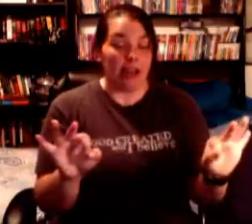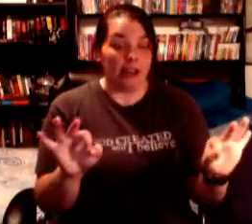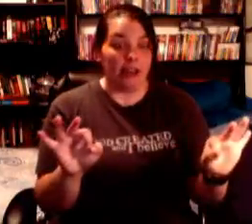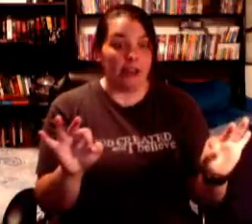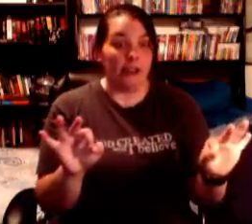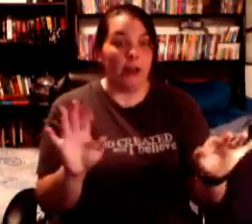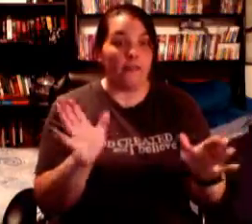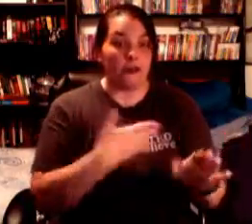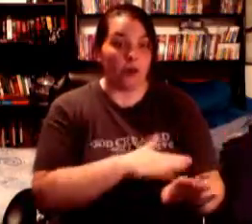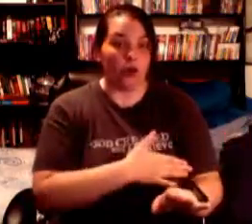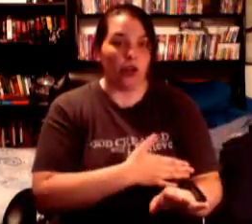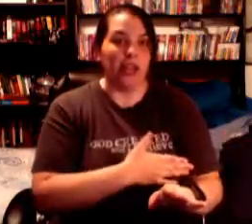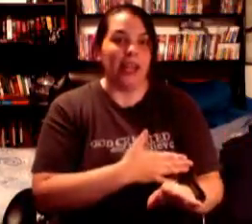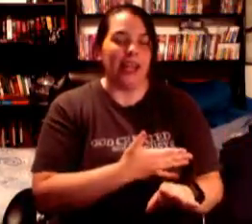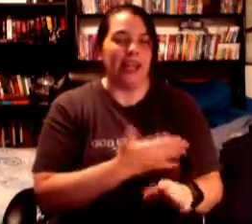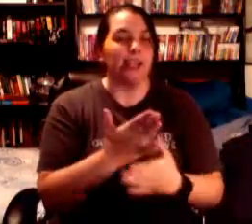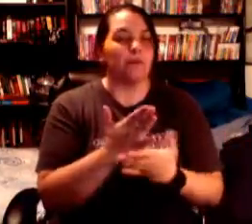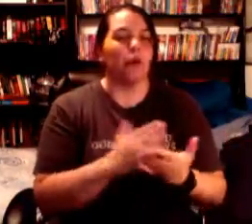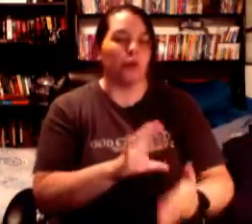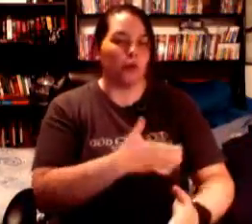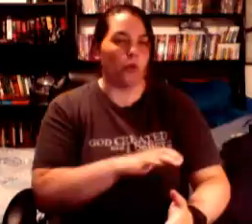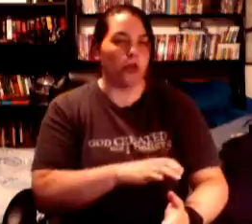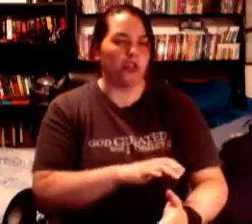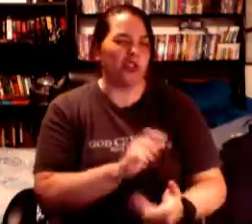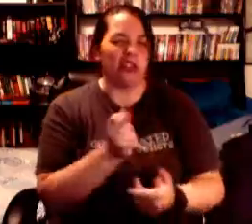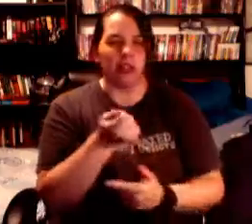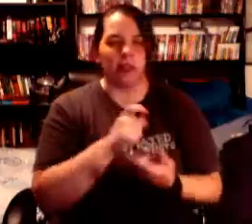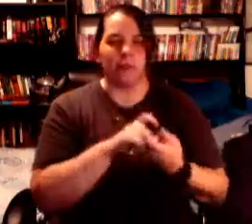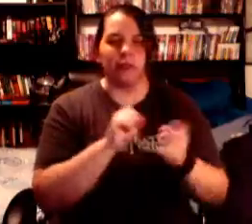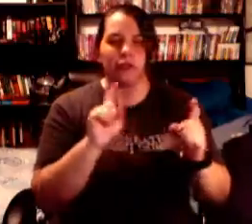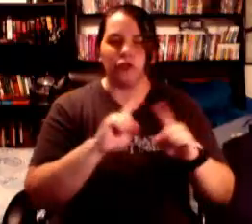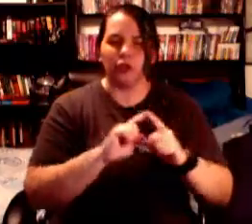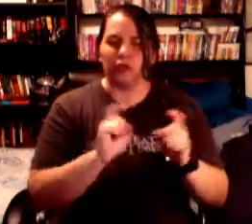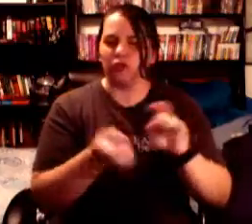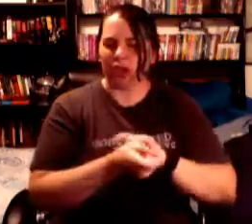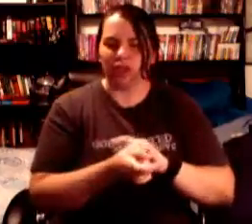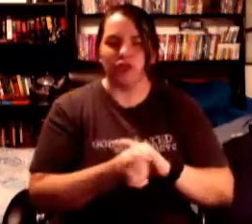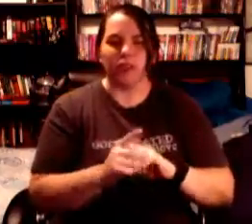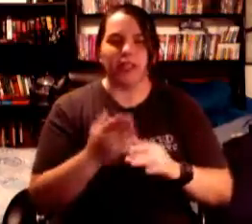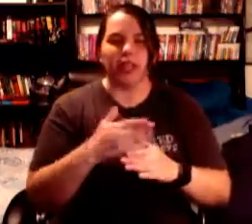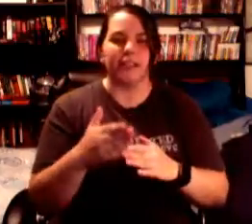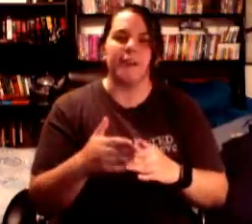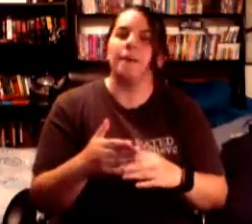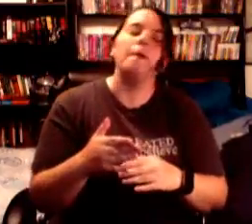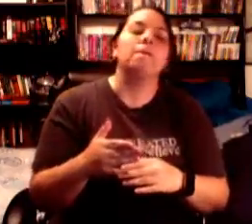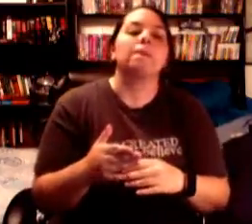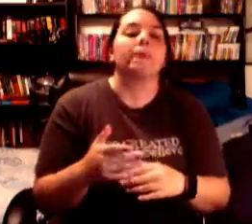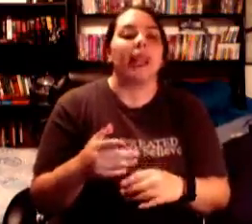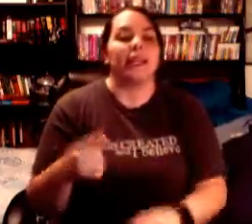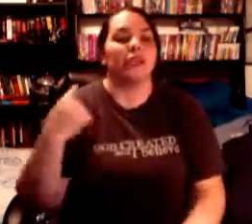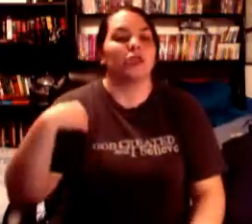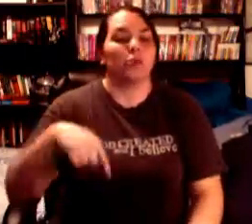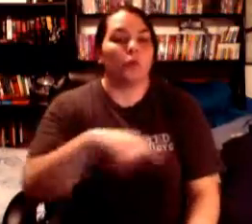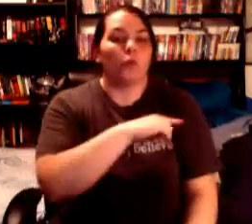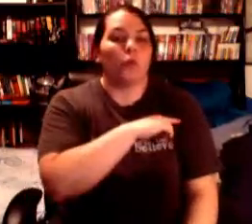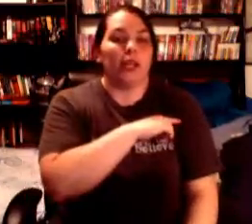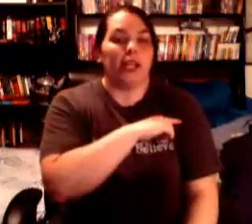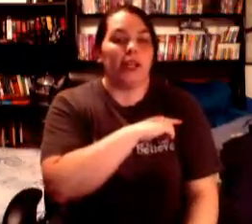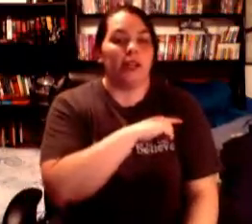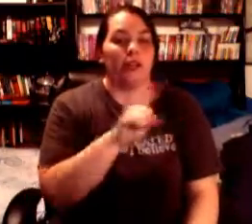line of the song is part of the chorus, just a little bit changed at the end. And it's we,